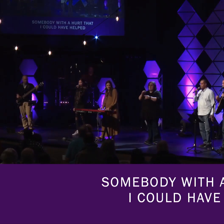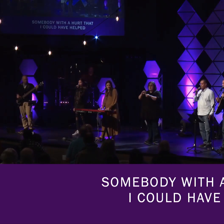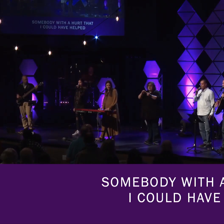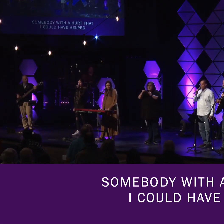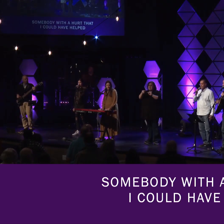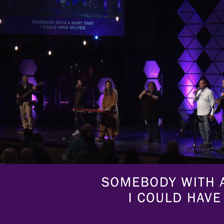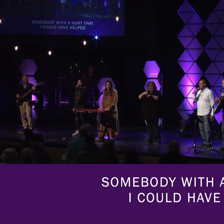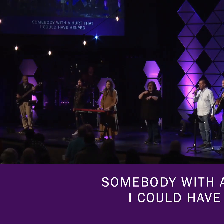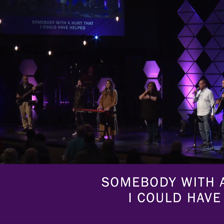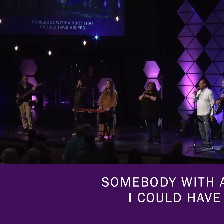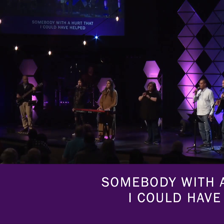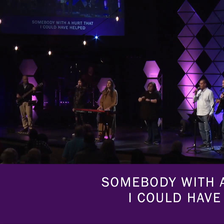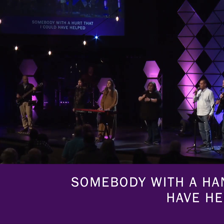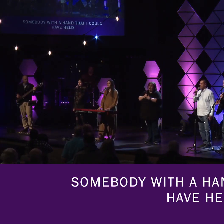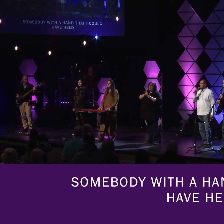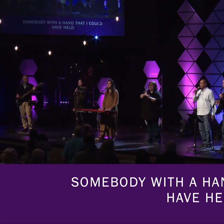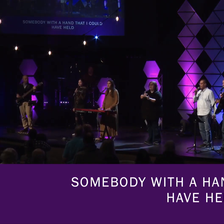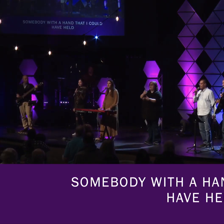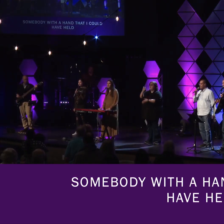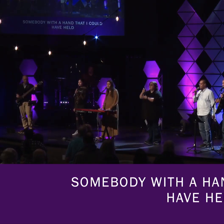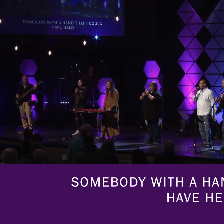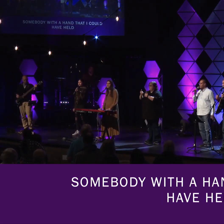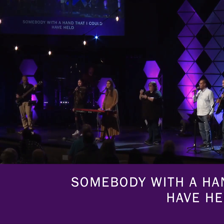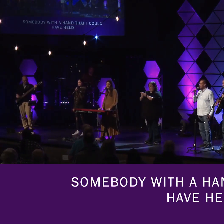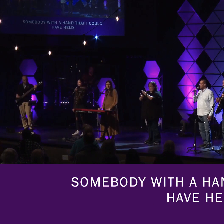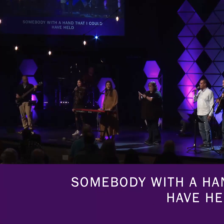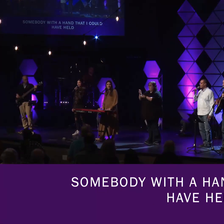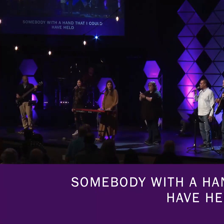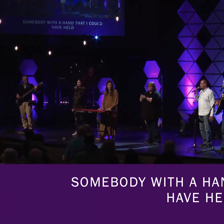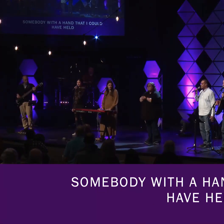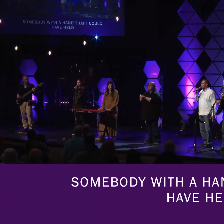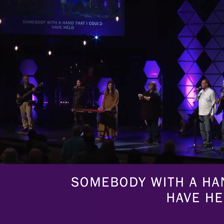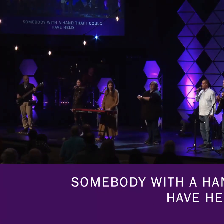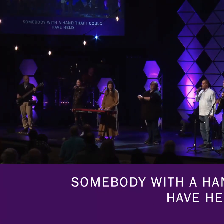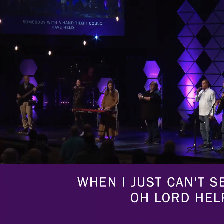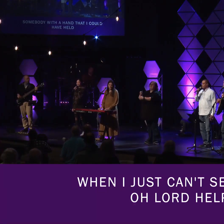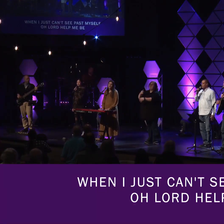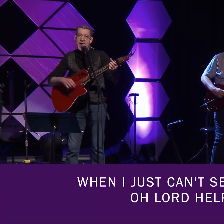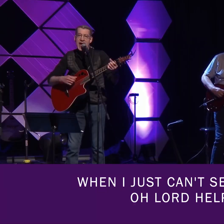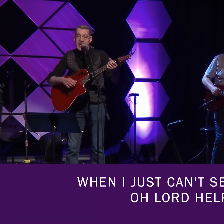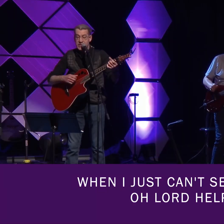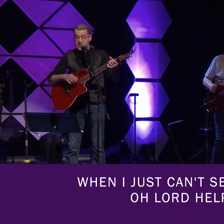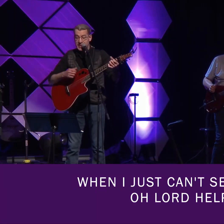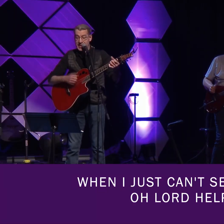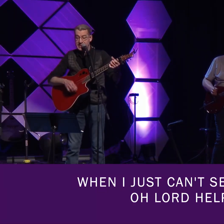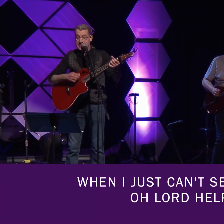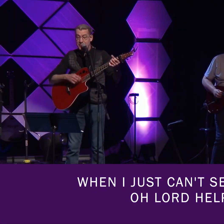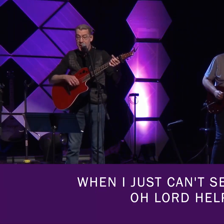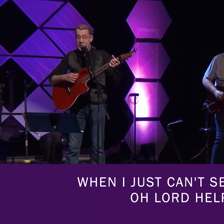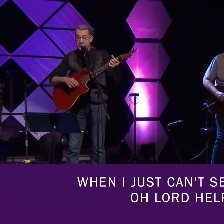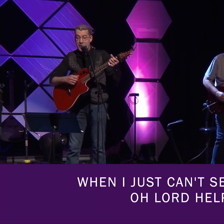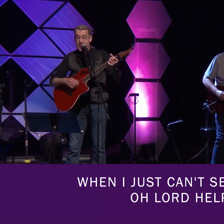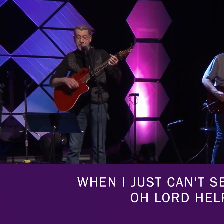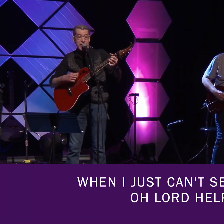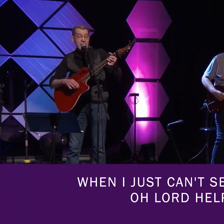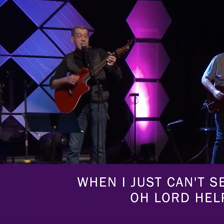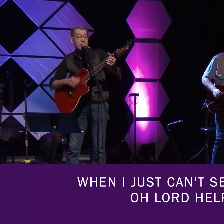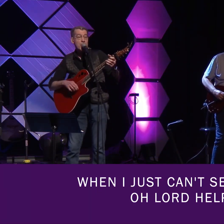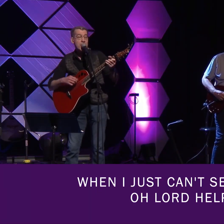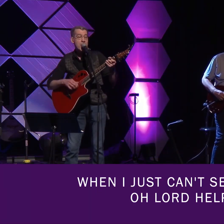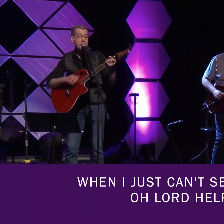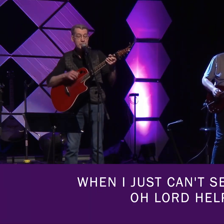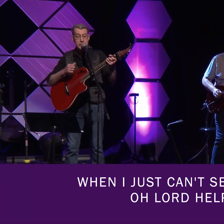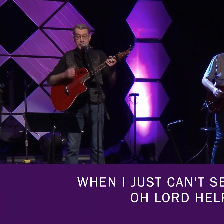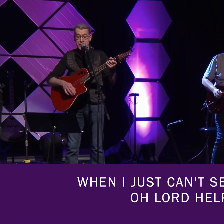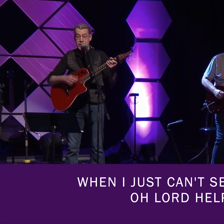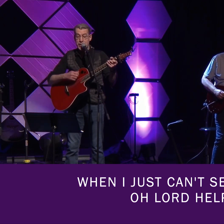Somebody with a hurt that I could have helped, somebody with a hand that I could have helped. When I just can't see past myself,